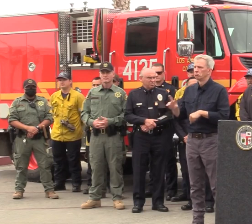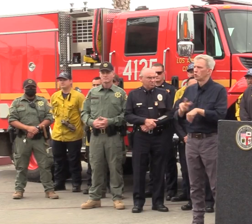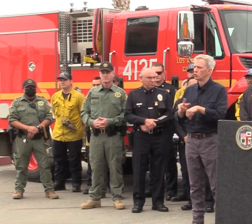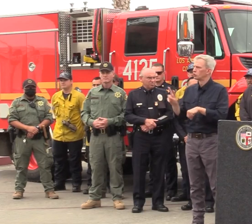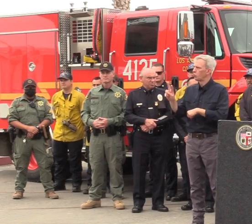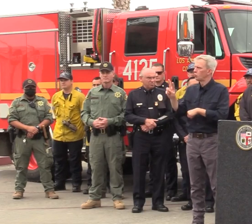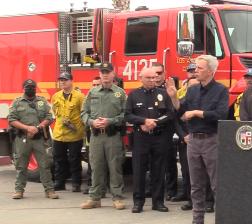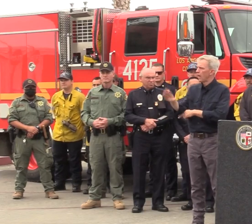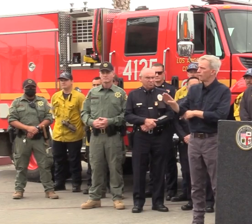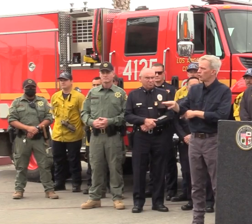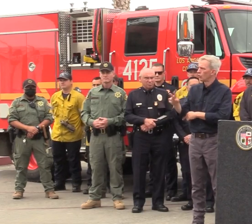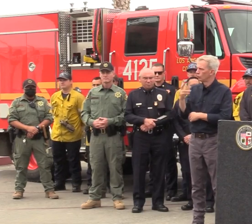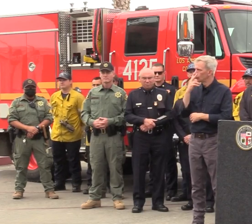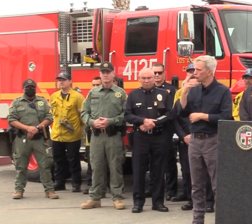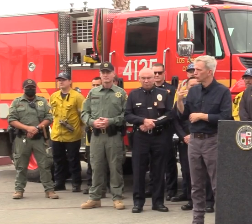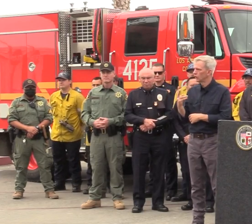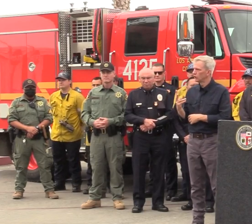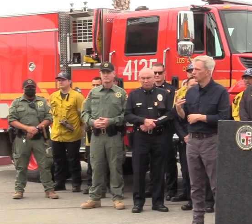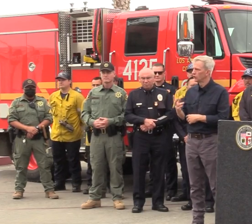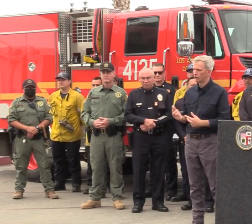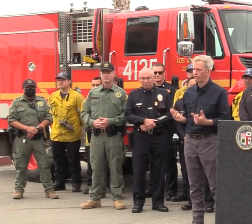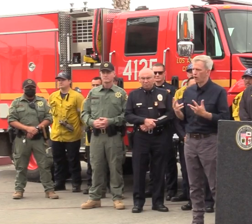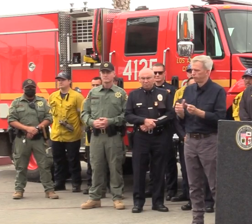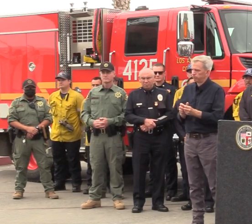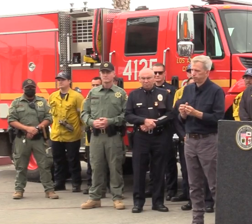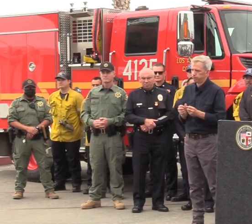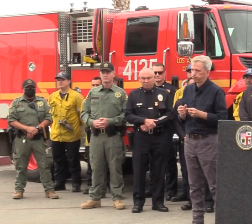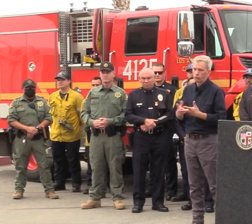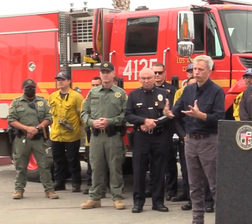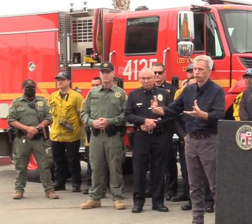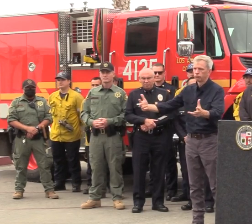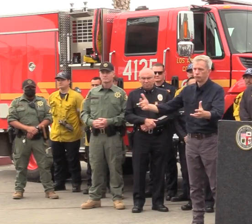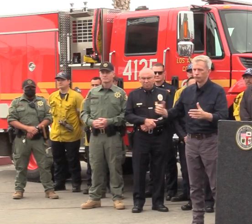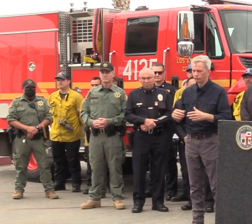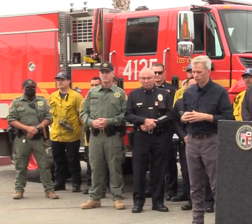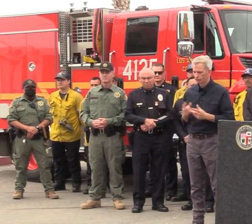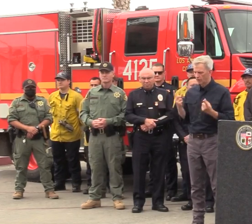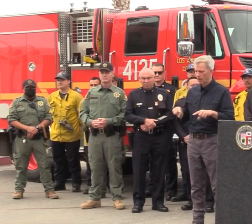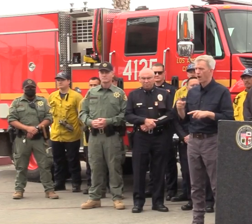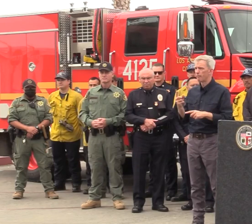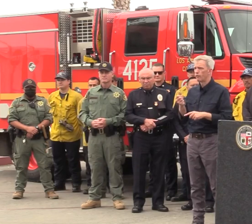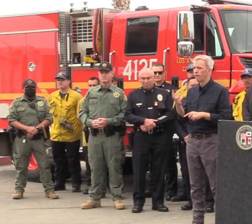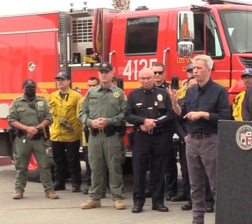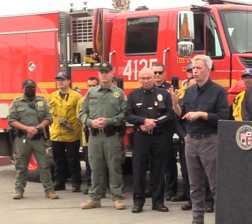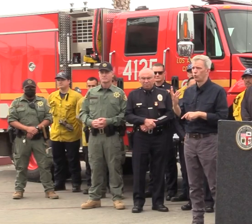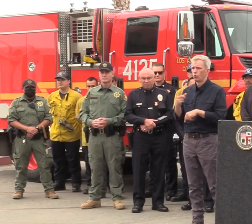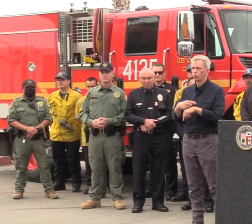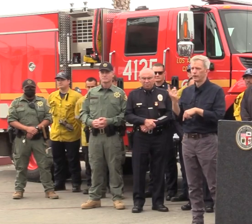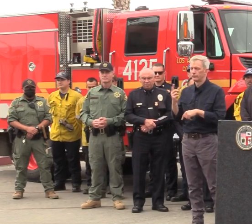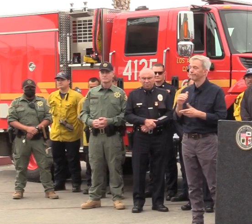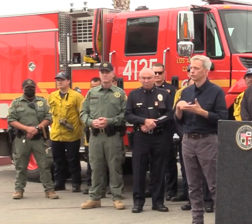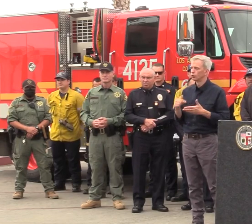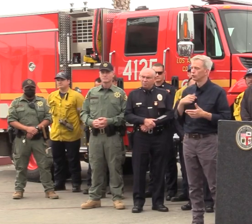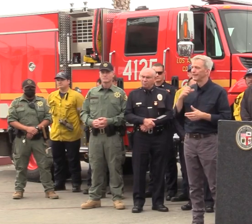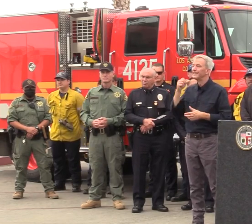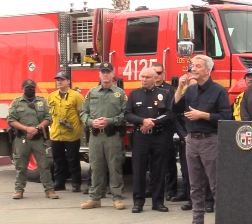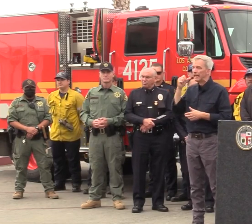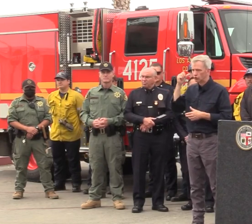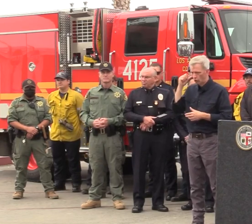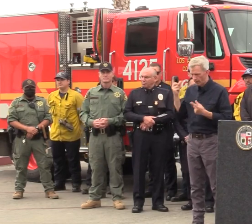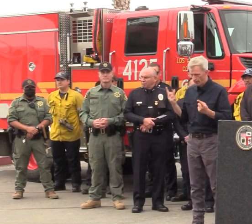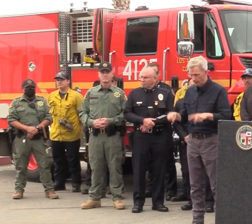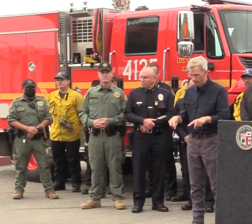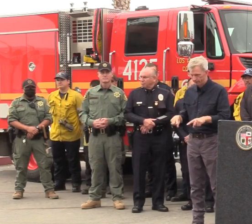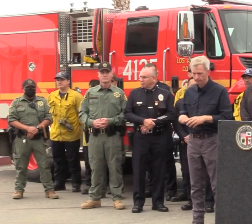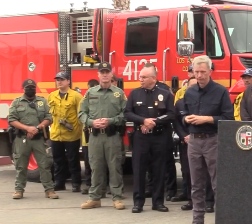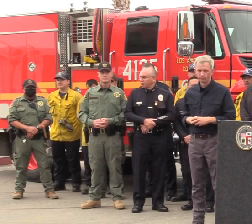or so, a fire will see that lift, and that's really when a fire takes off. That's what happened a couple days ago, yesterday. But we